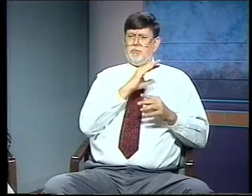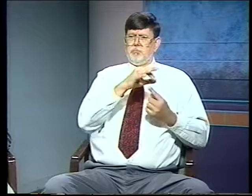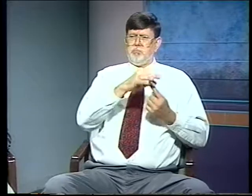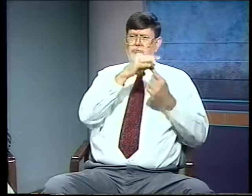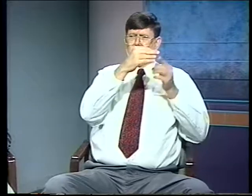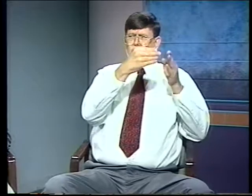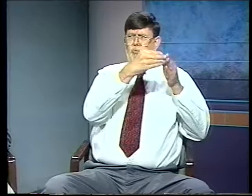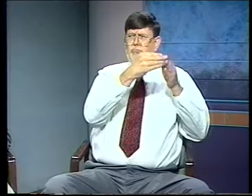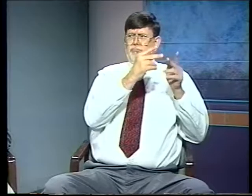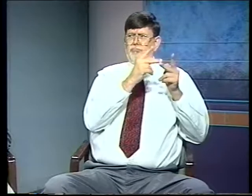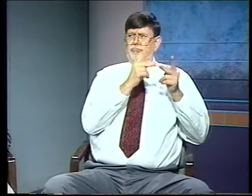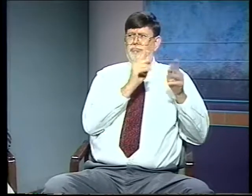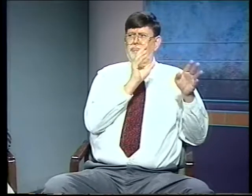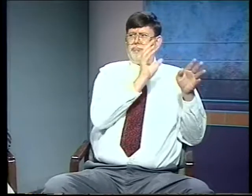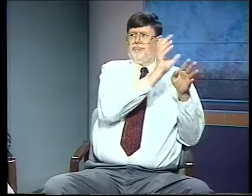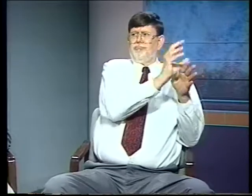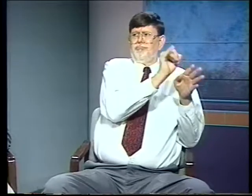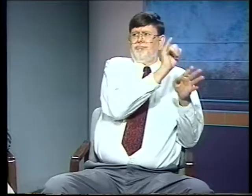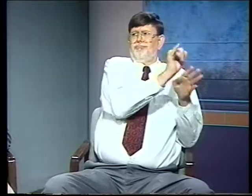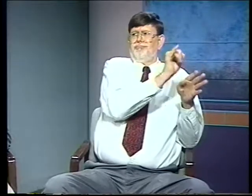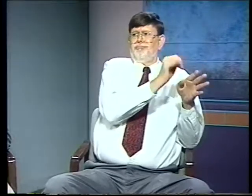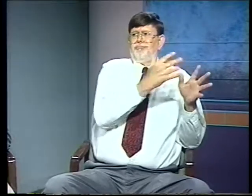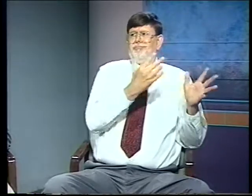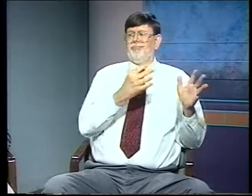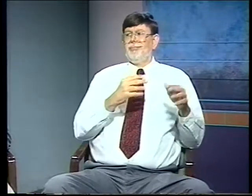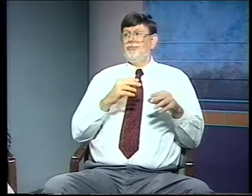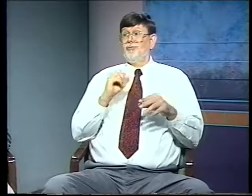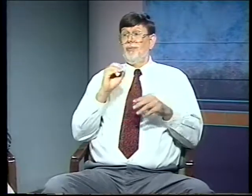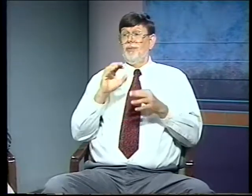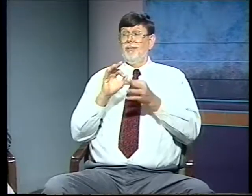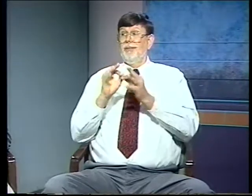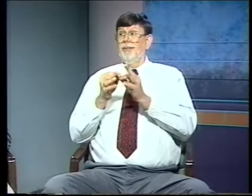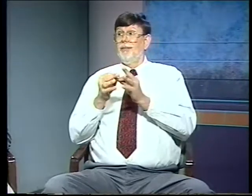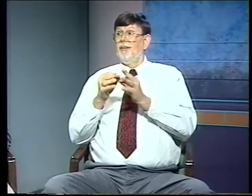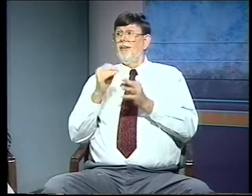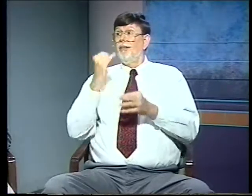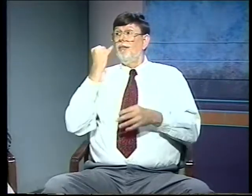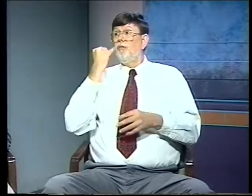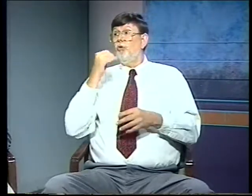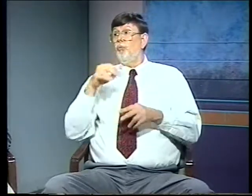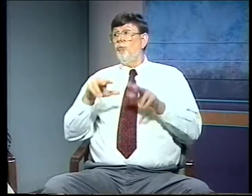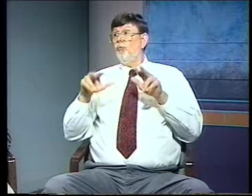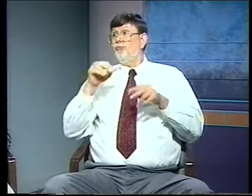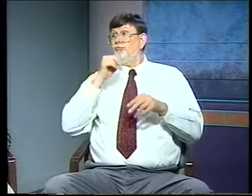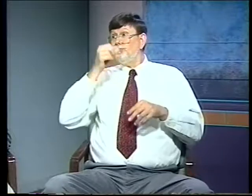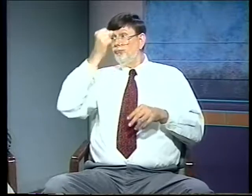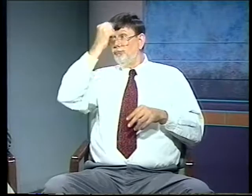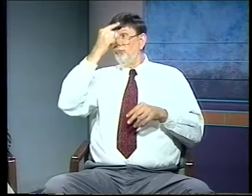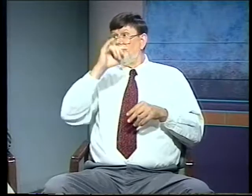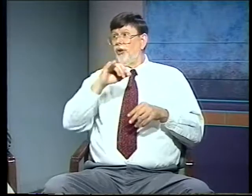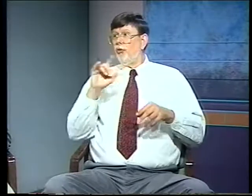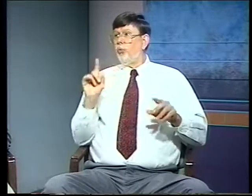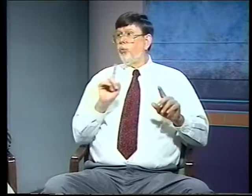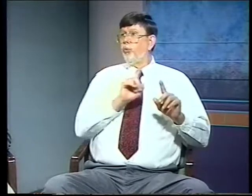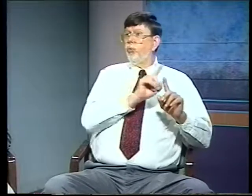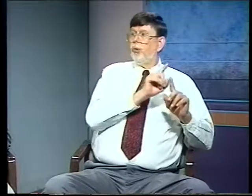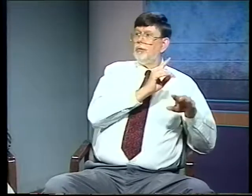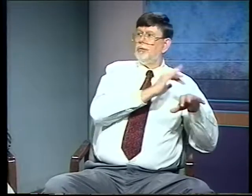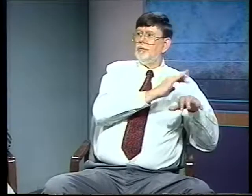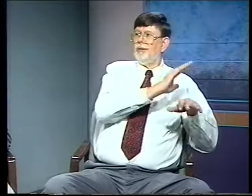Clan had their special place at that end of the longhouse. And those that might not understand it might